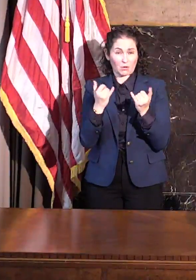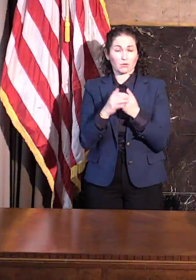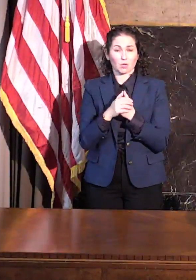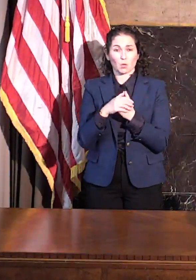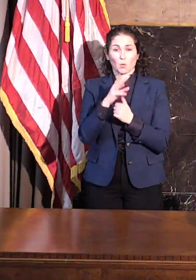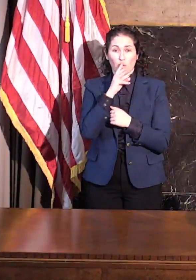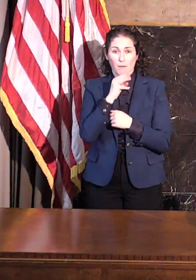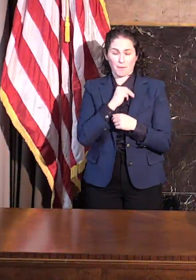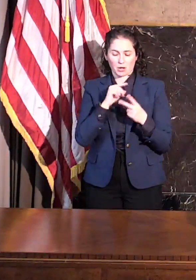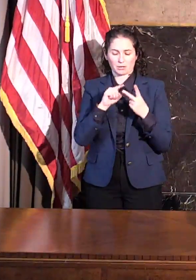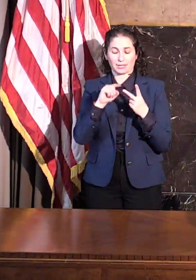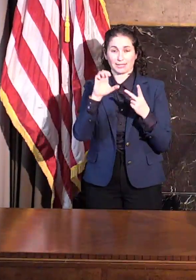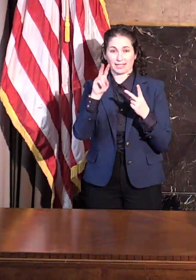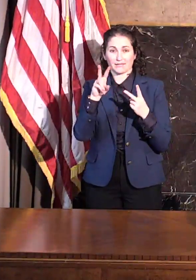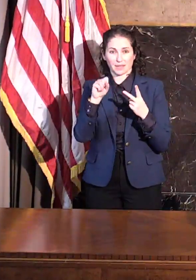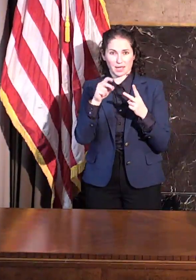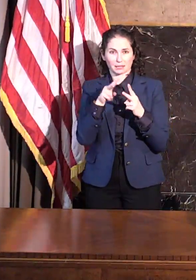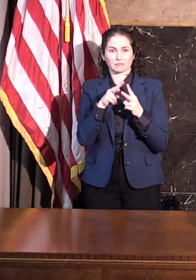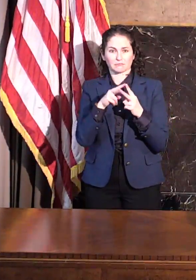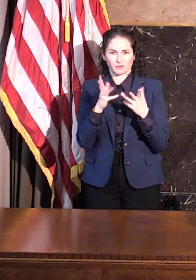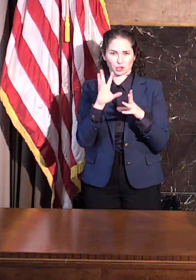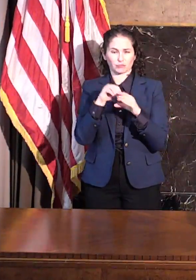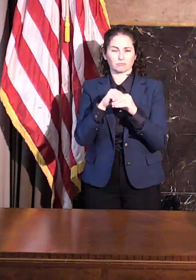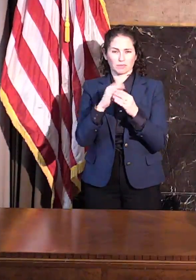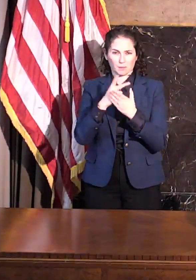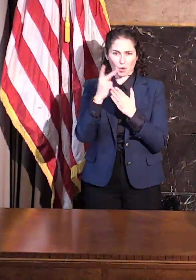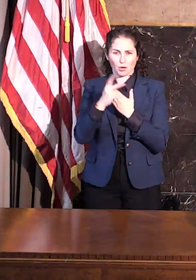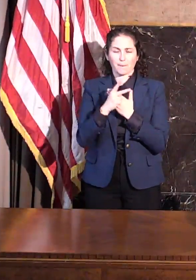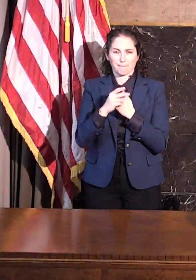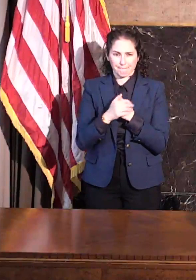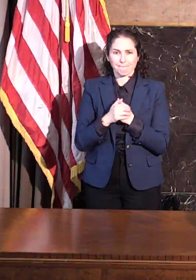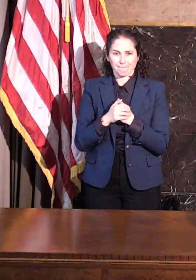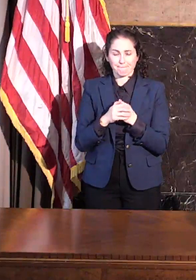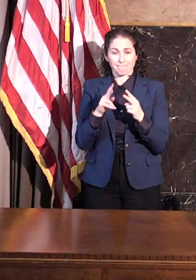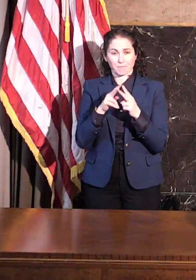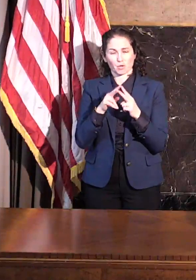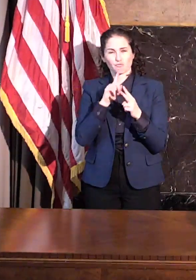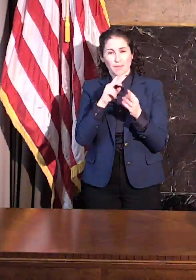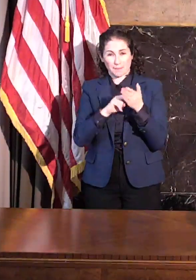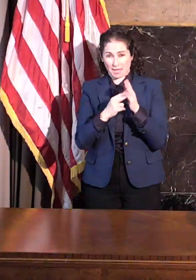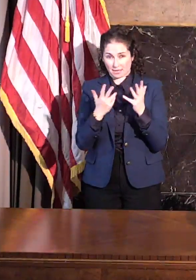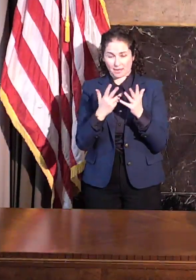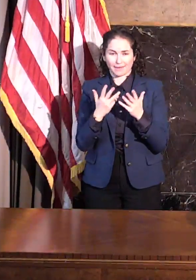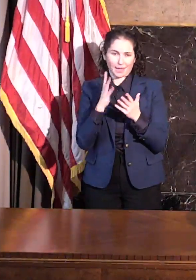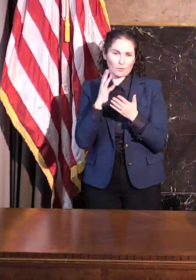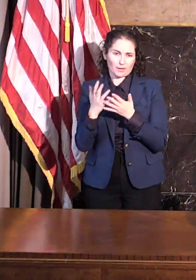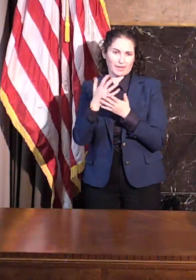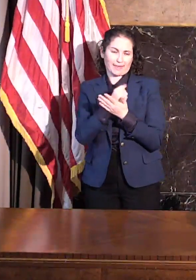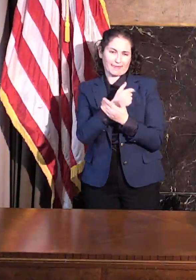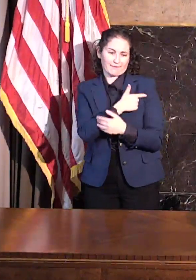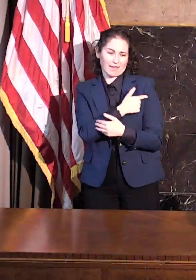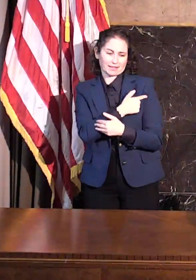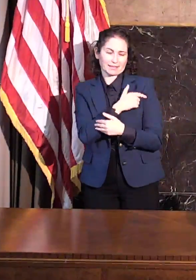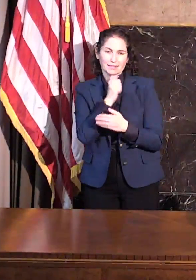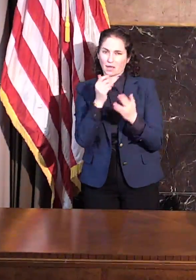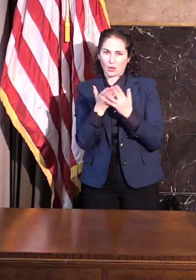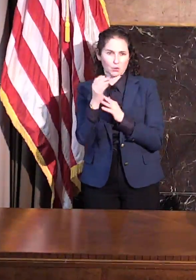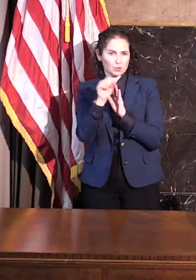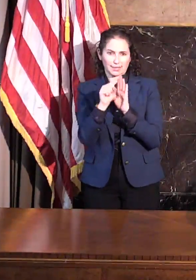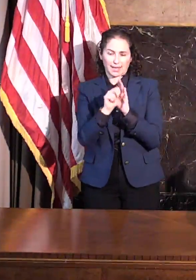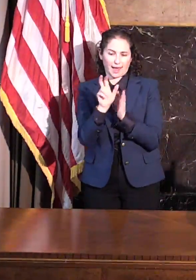program. This is an initiative of the White House, and it's a mechanism by which we drive additional vaccine supply to